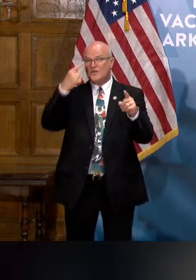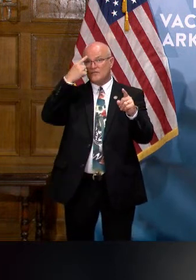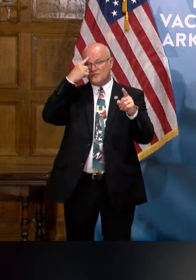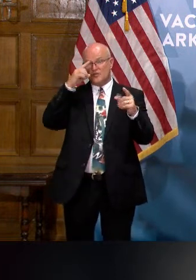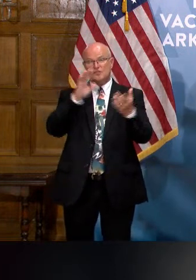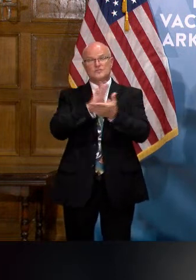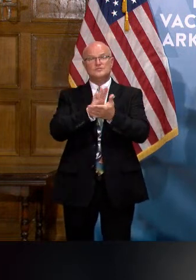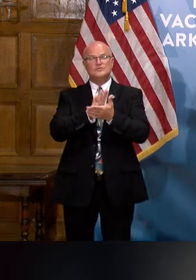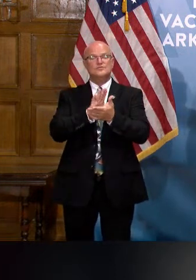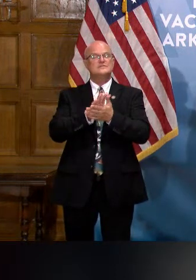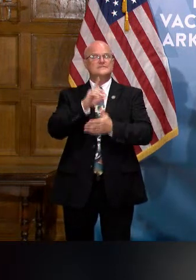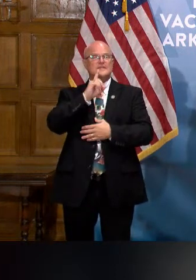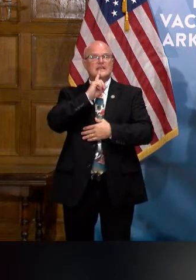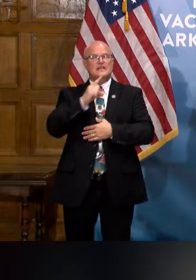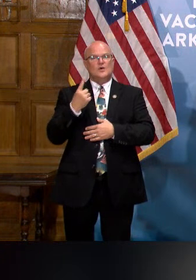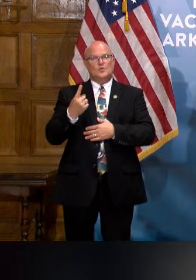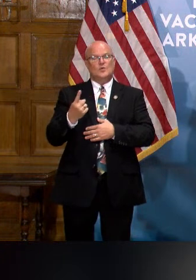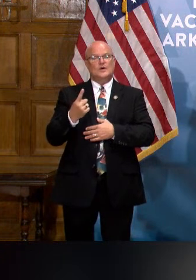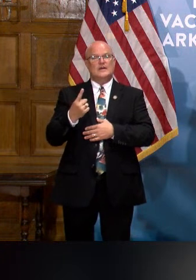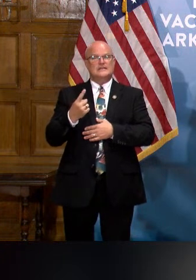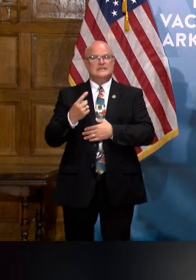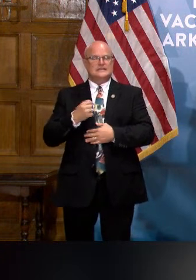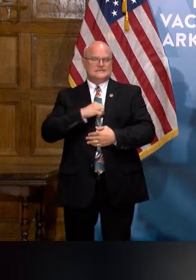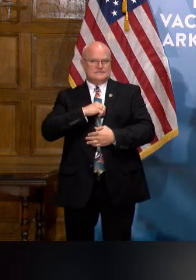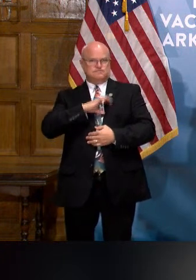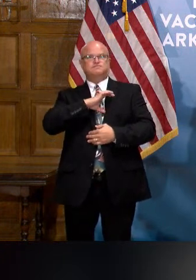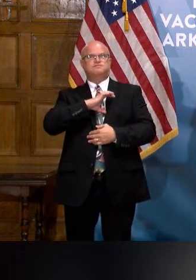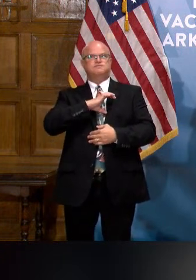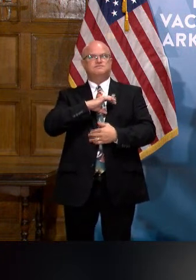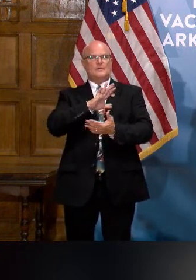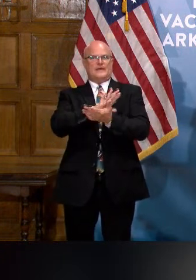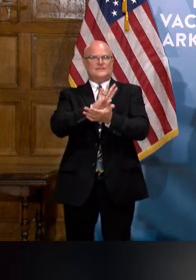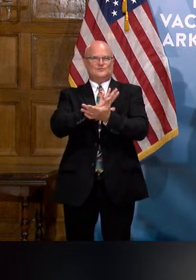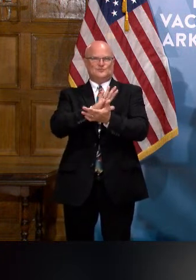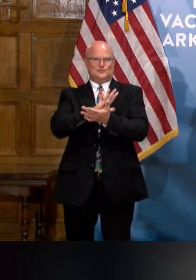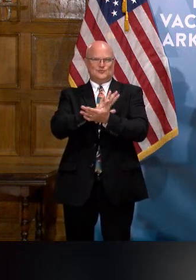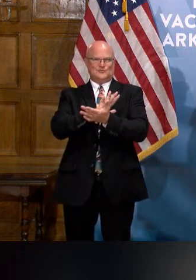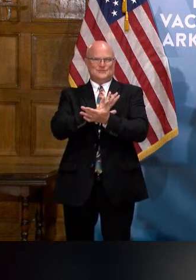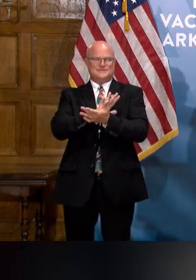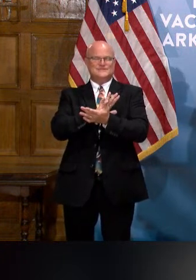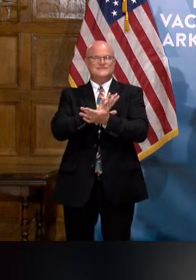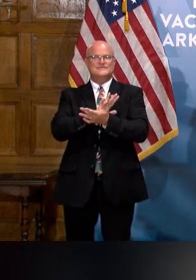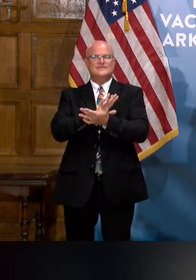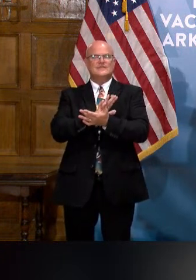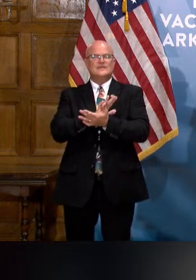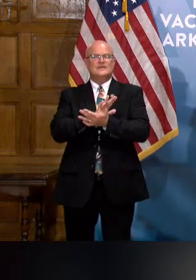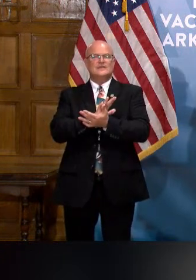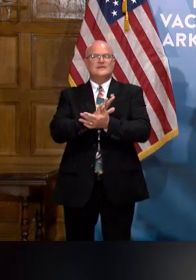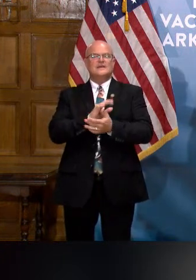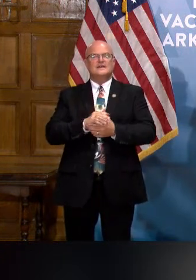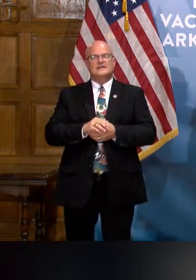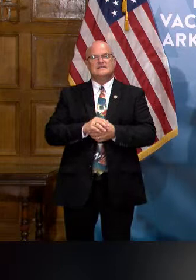today because it is, one, a refresher as to our schools, as to